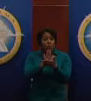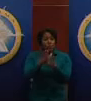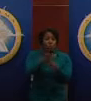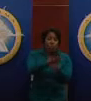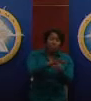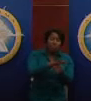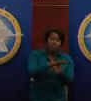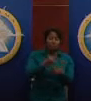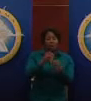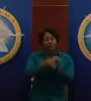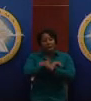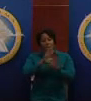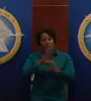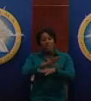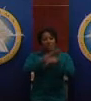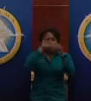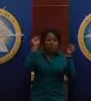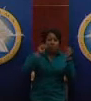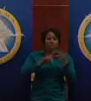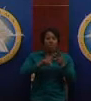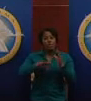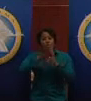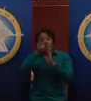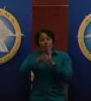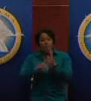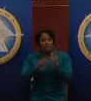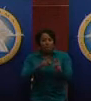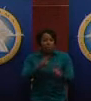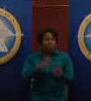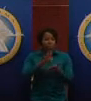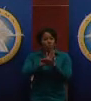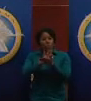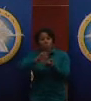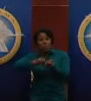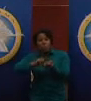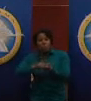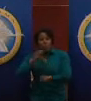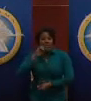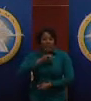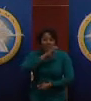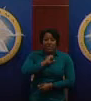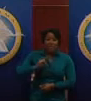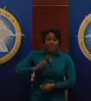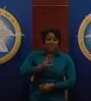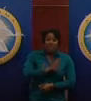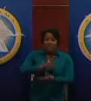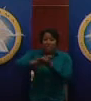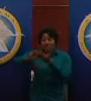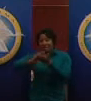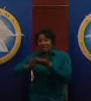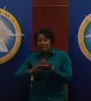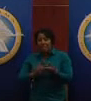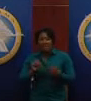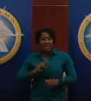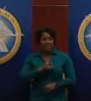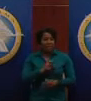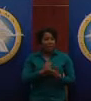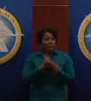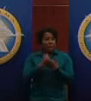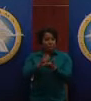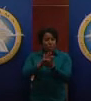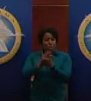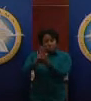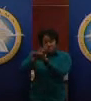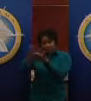school administrators, those curriculum folks, those school nurses, the cafeteria staff, the custodial staff that are keeping our schools clean, they're